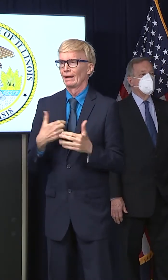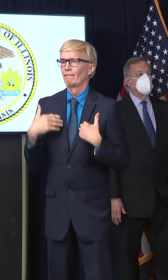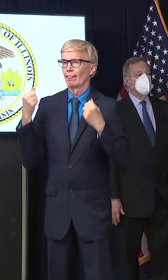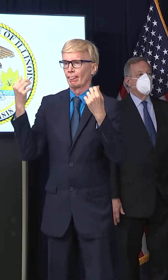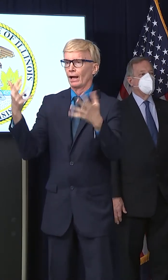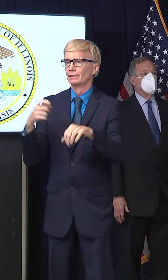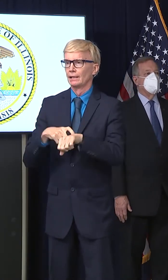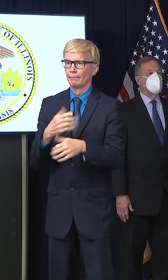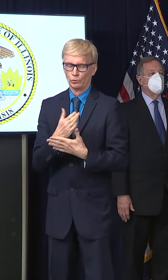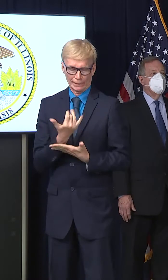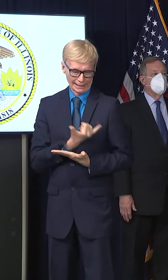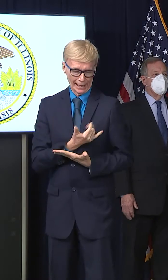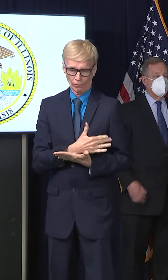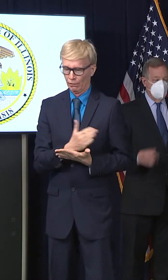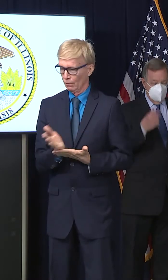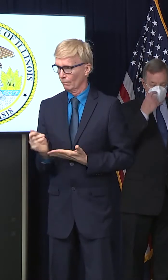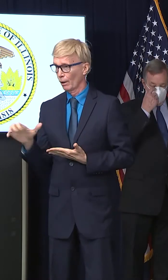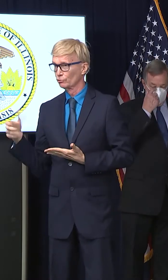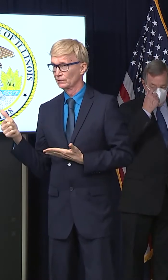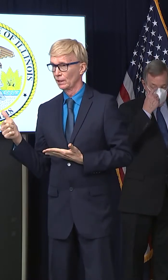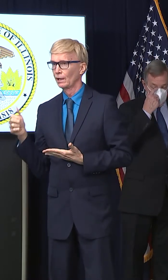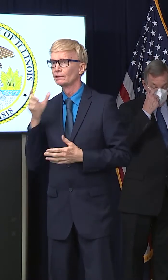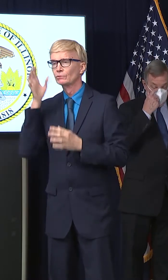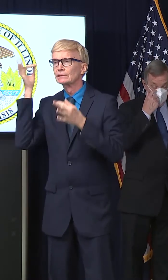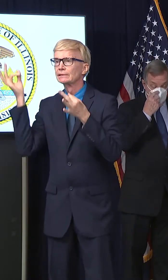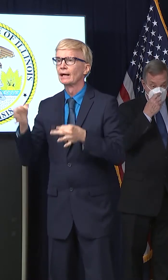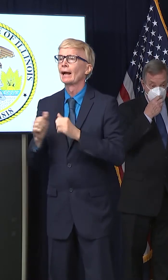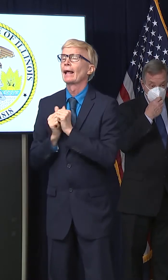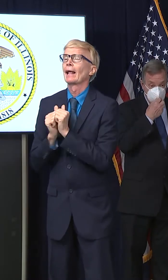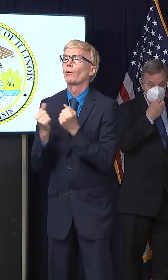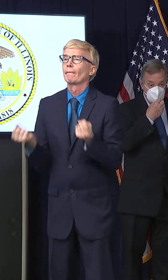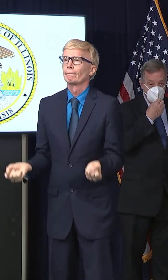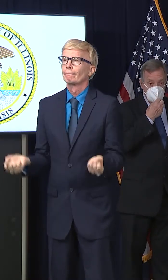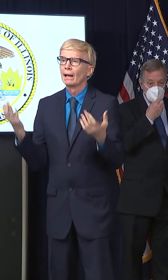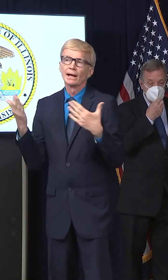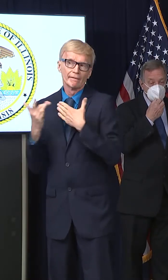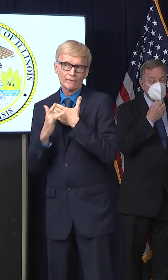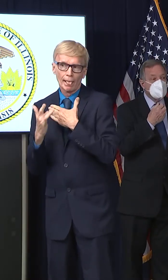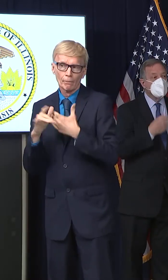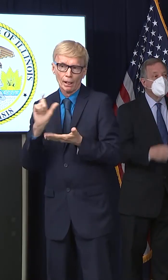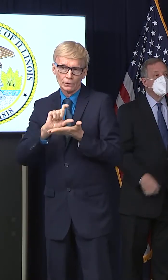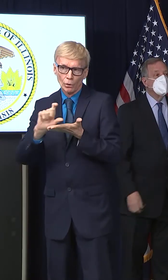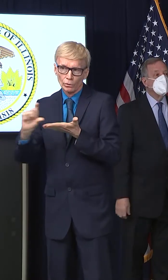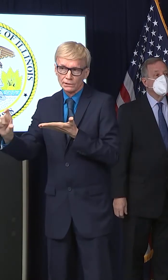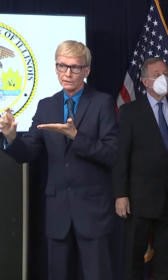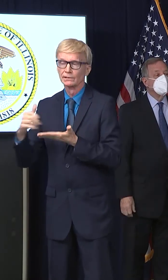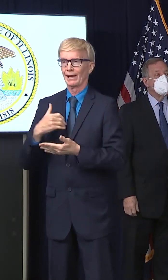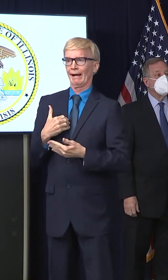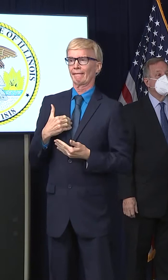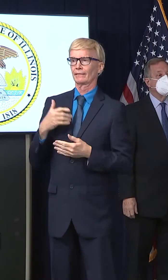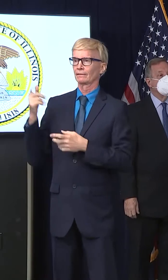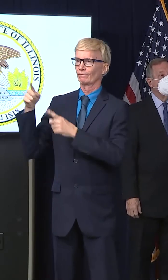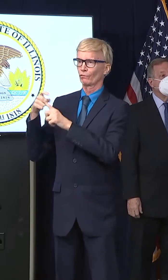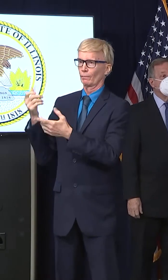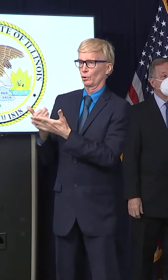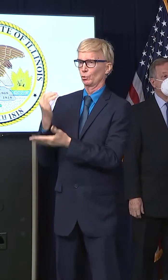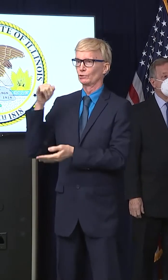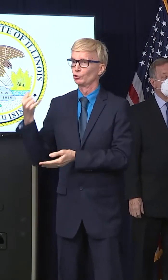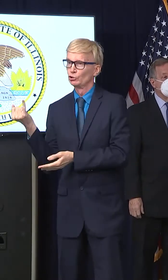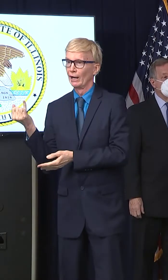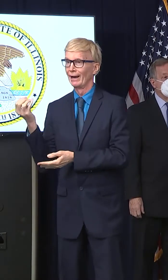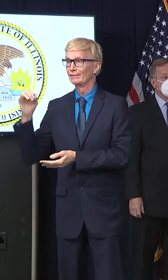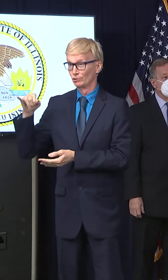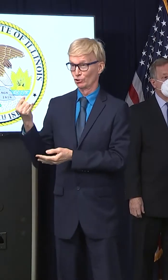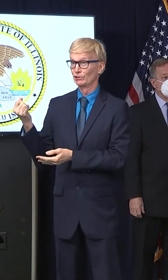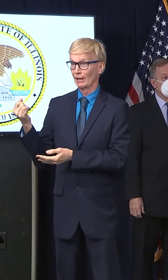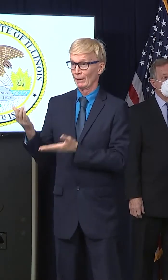March 10th, it'll be determined in part by how many vaccinations are available, doses are available from the new J&J vaccine